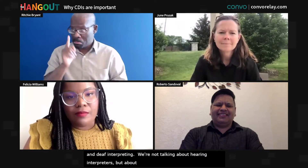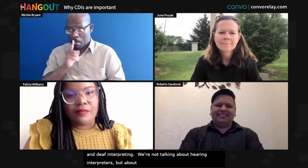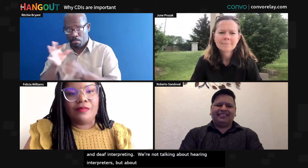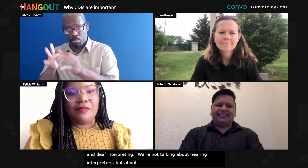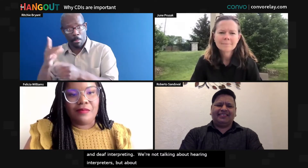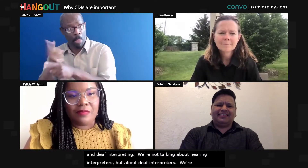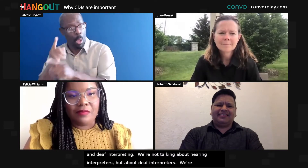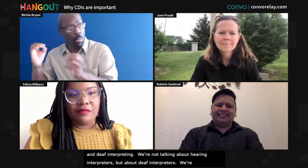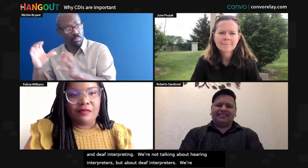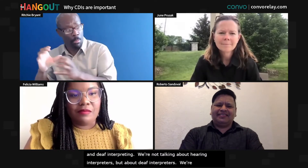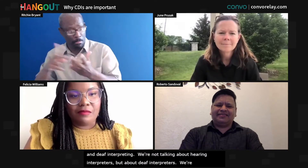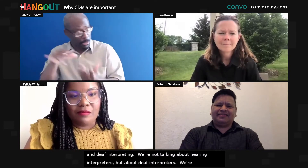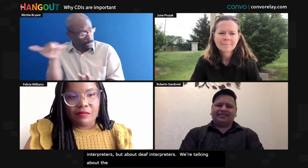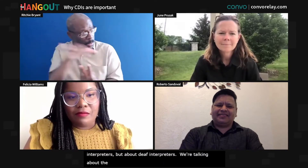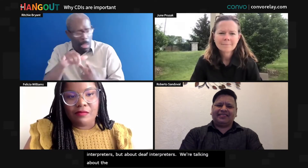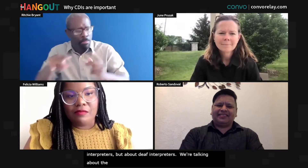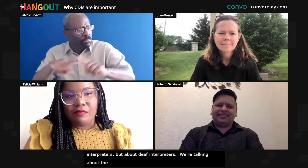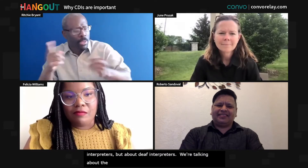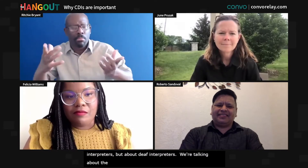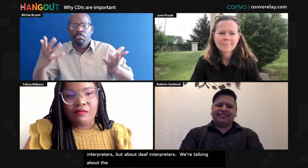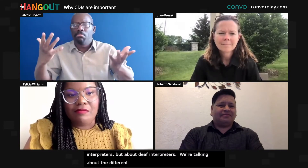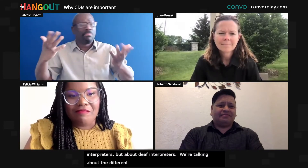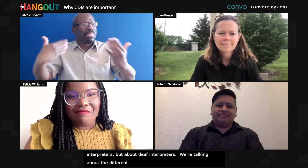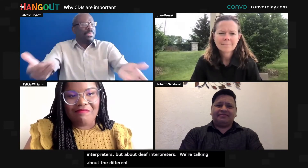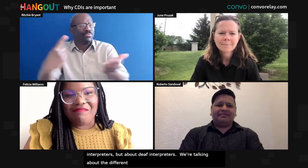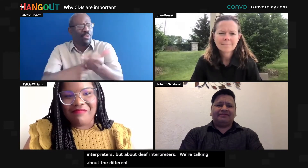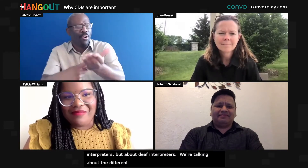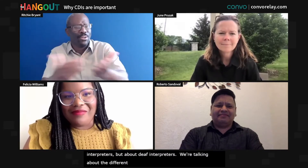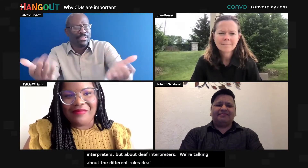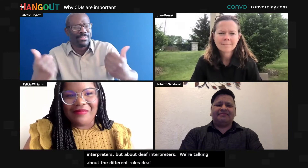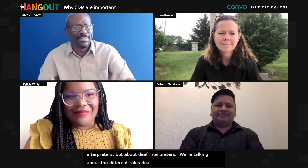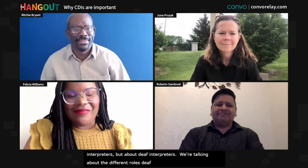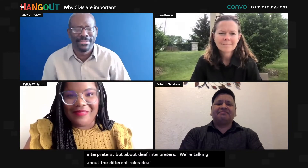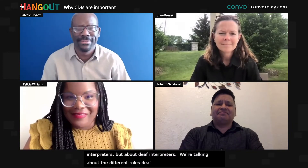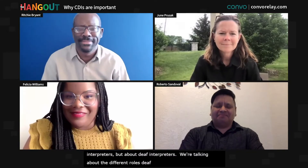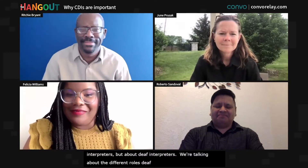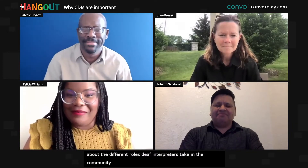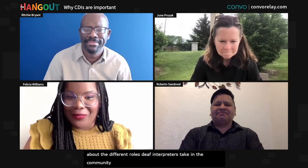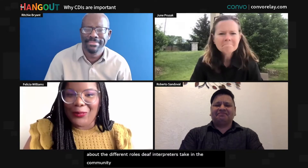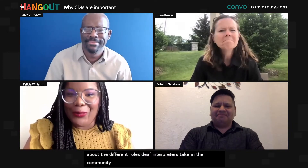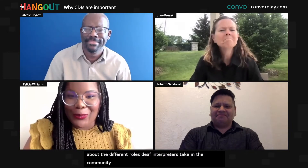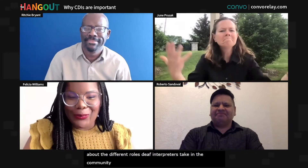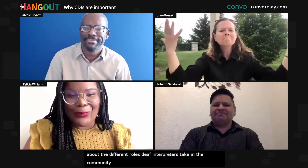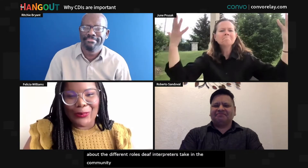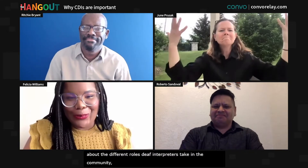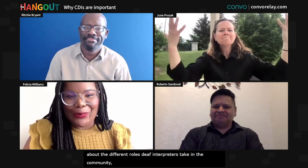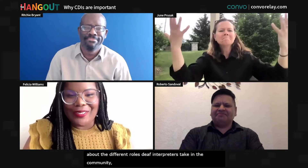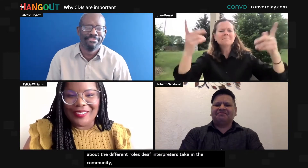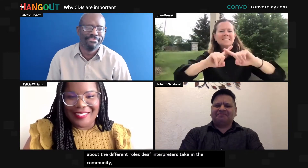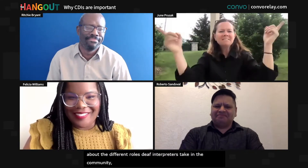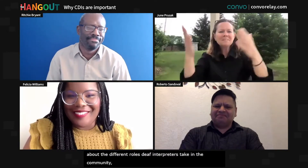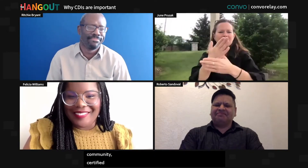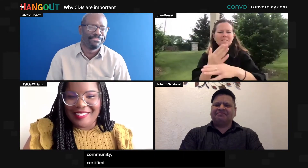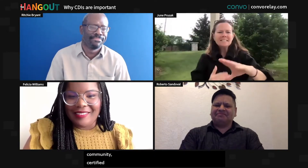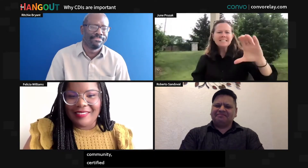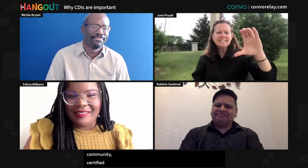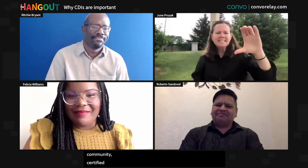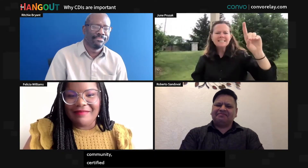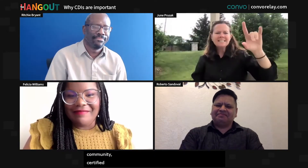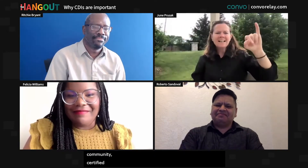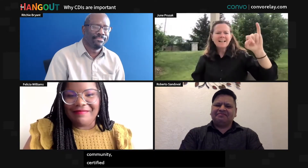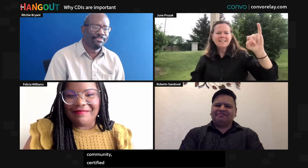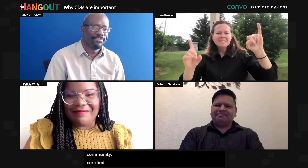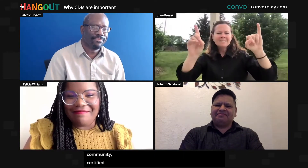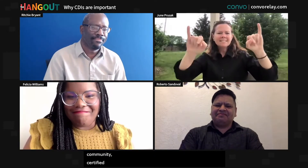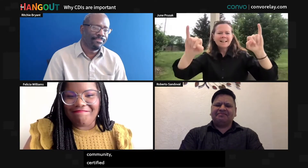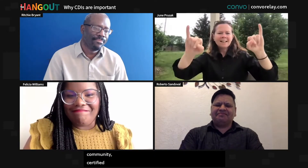community, certified deaf interpreters, and deaf interpreters in general. If they're not certified, is that the same thing? So we're going to talk about all those